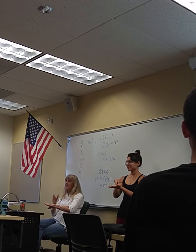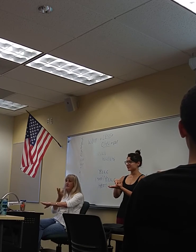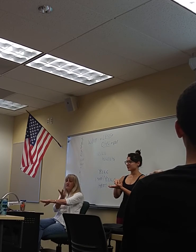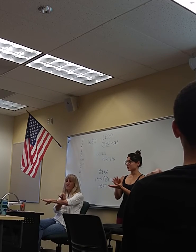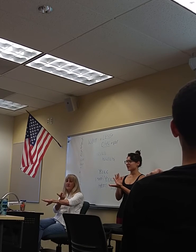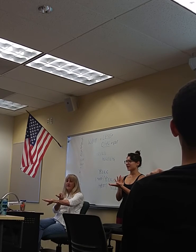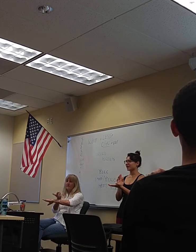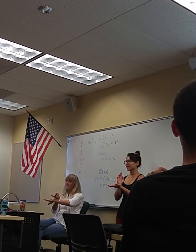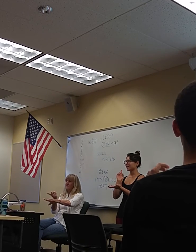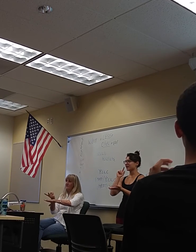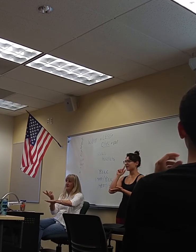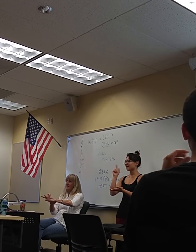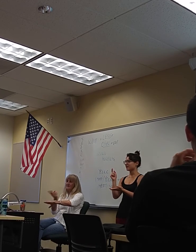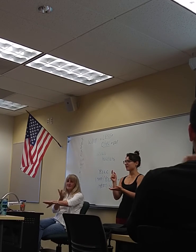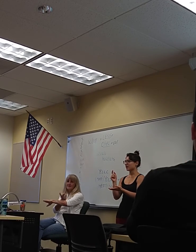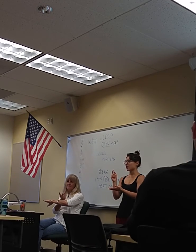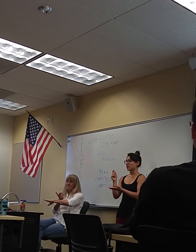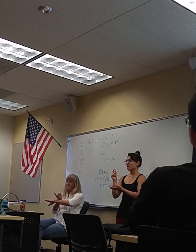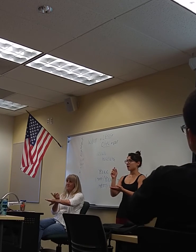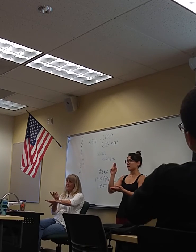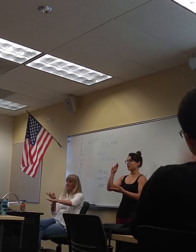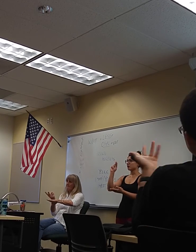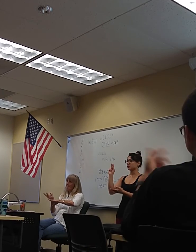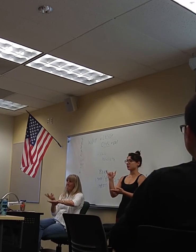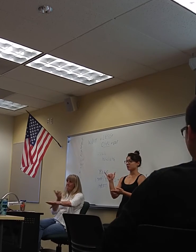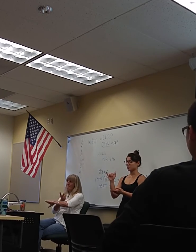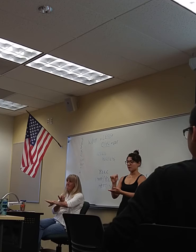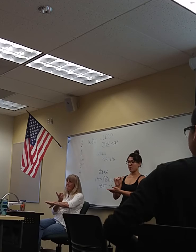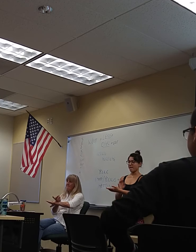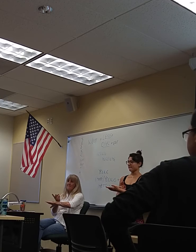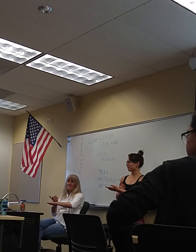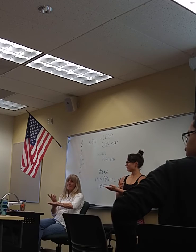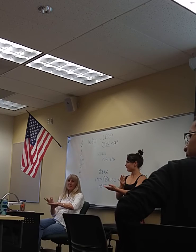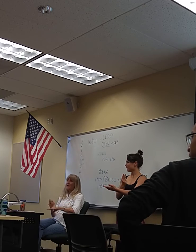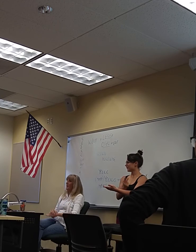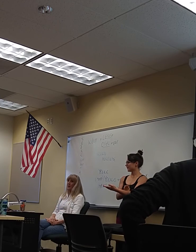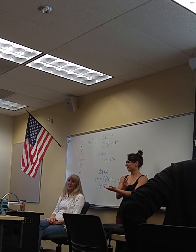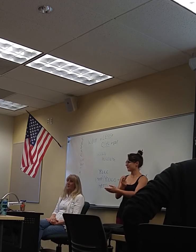In New York, they do beach like this. sure. Oh. Yeah, because they don't go in the water. They don't go in the